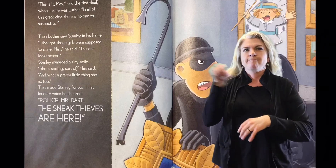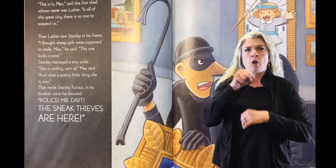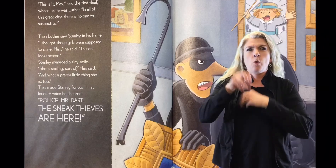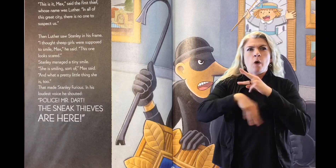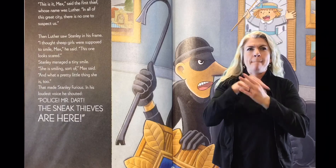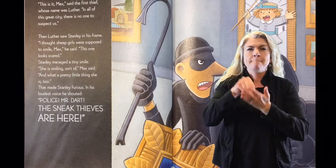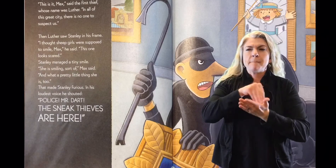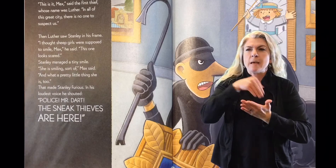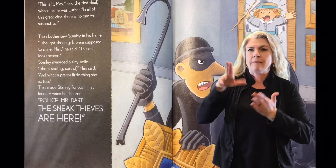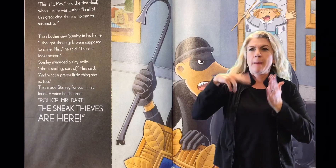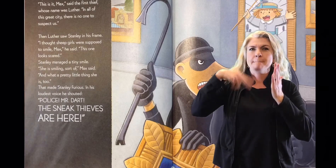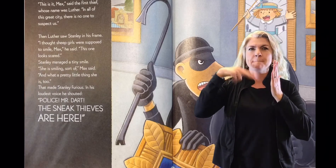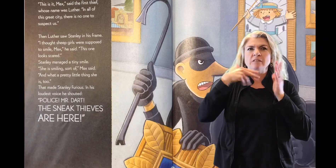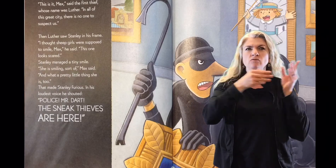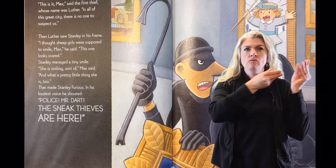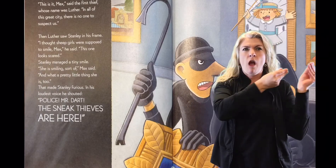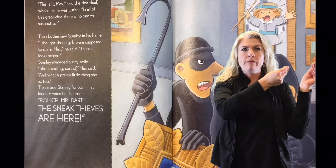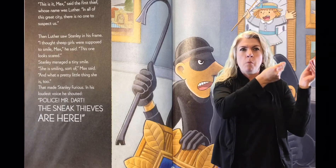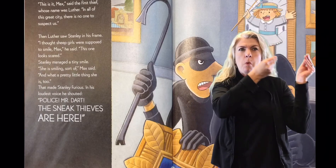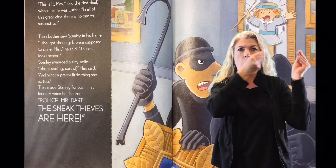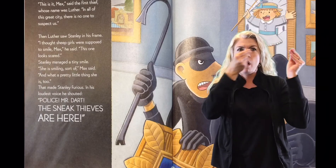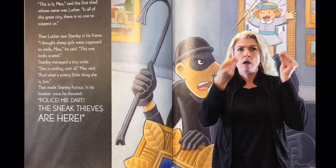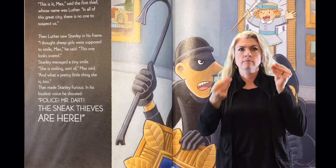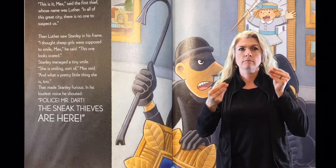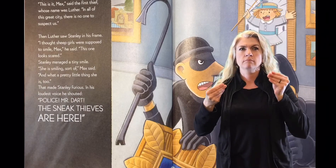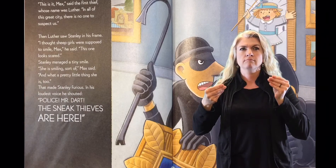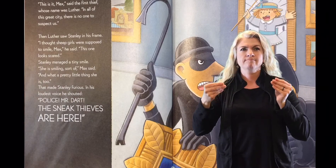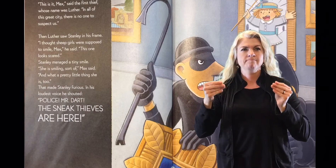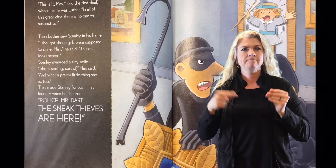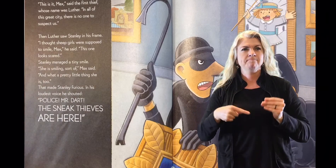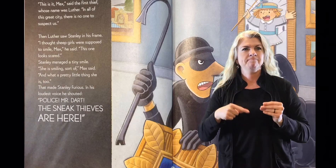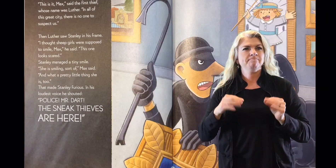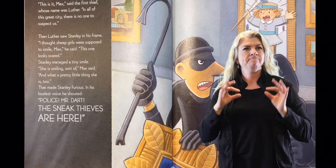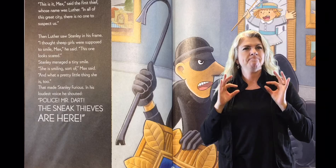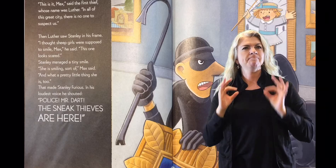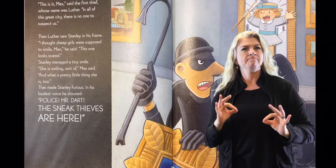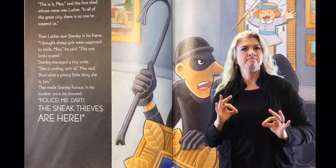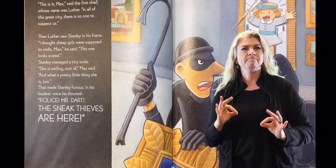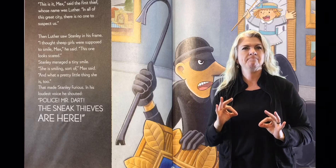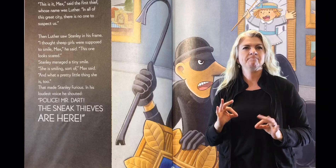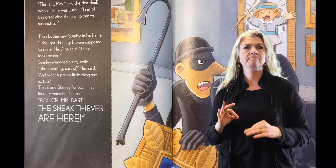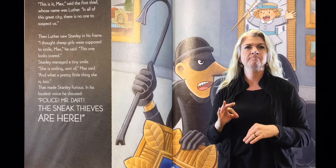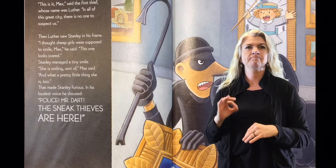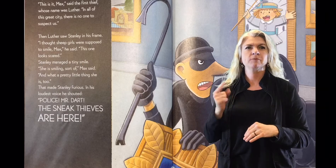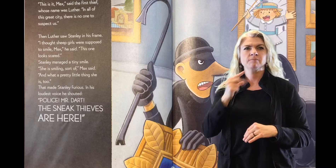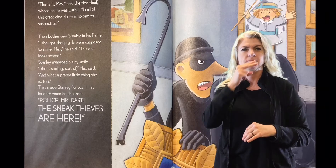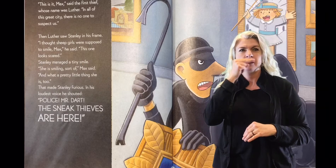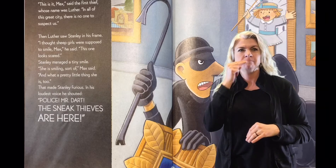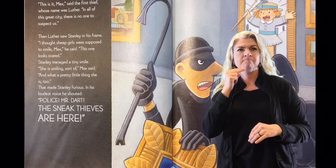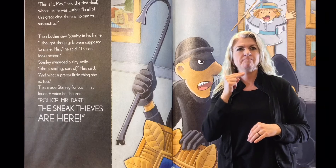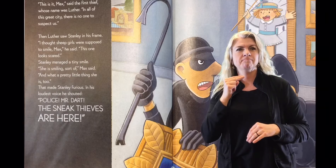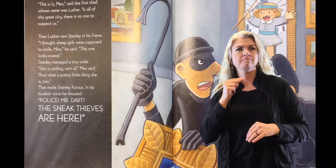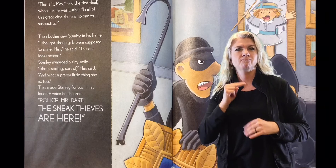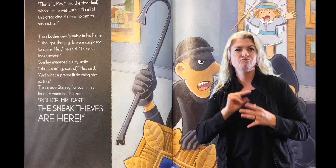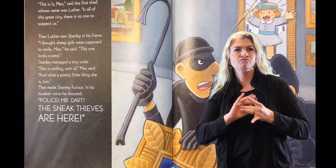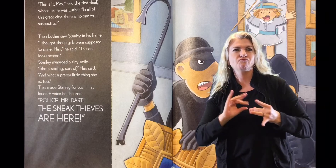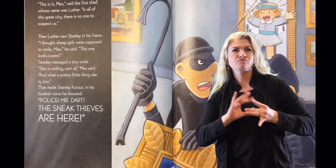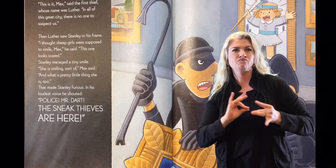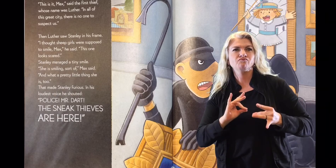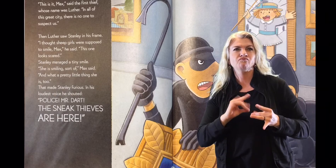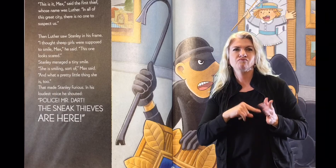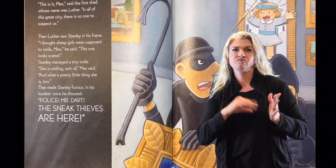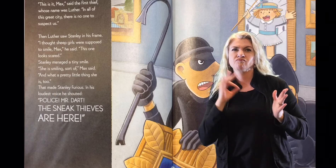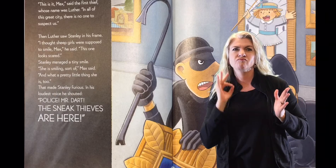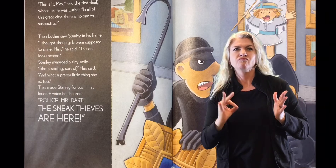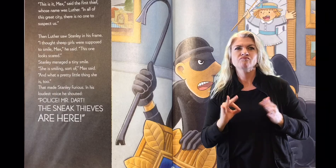The thieves took the world's most expensive painting off the wall. "This is it, Max," said the first thief,